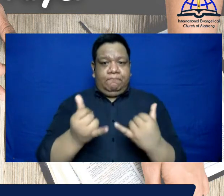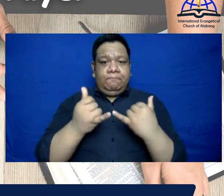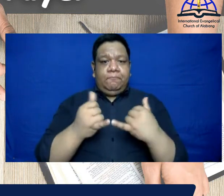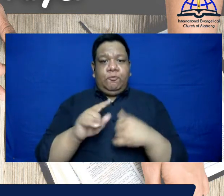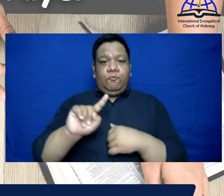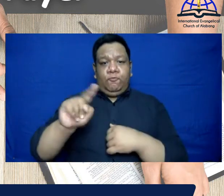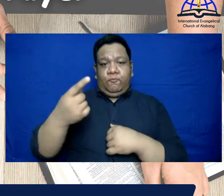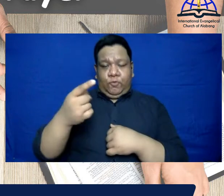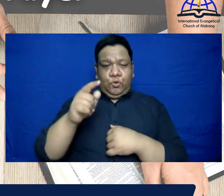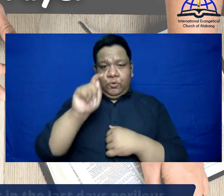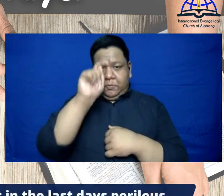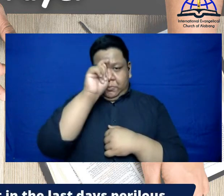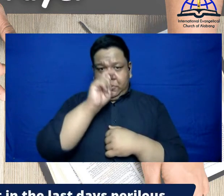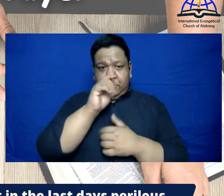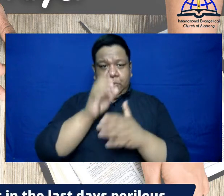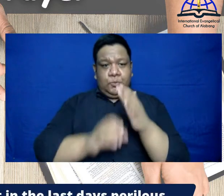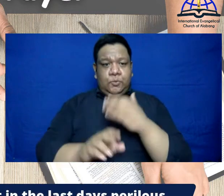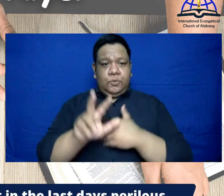1 Timothy 3:1-5.